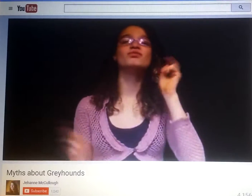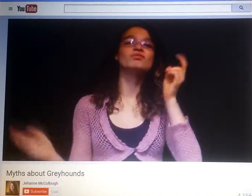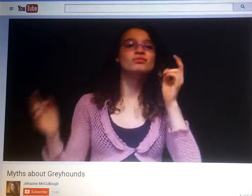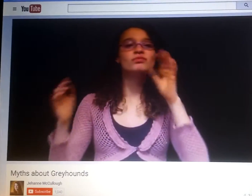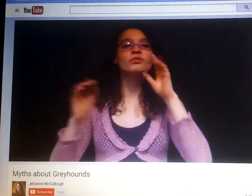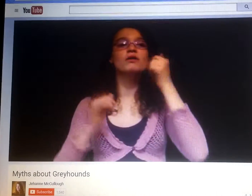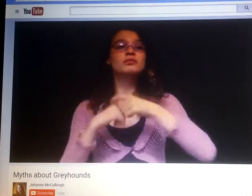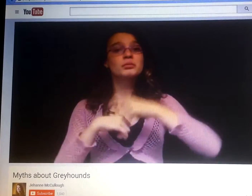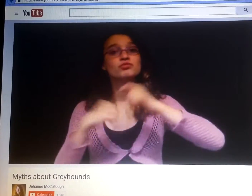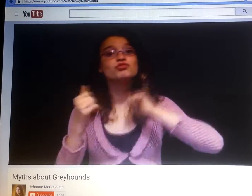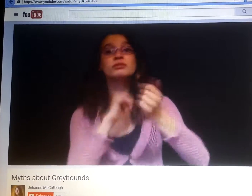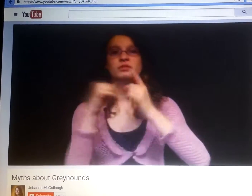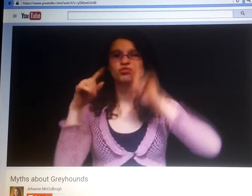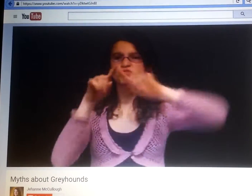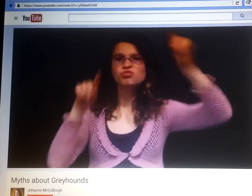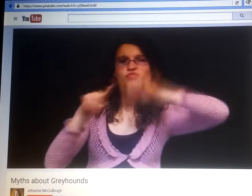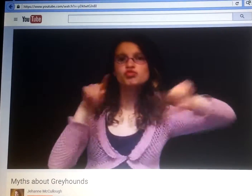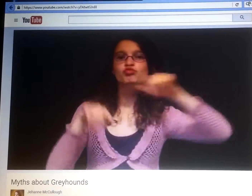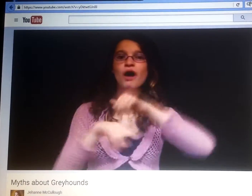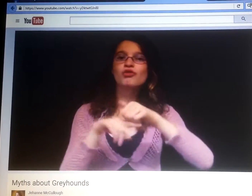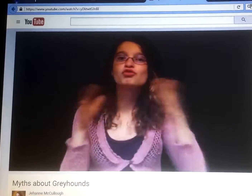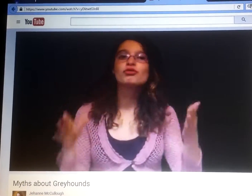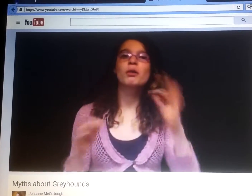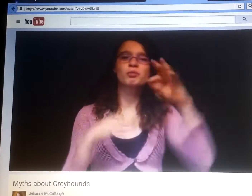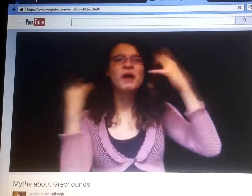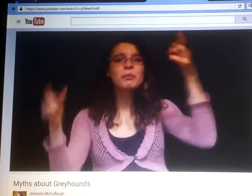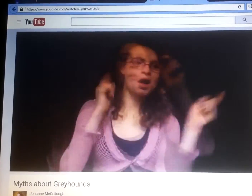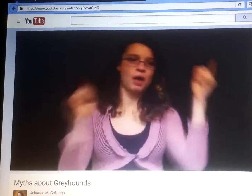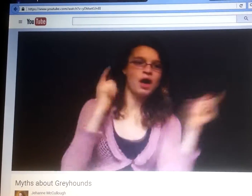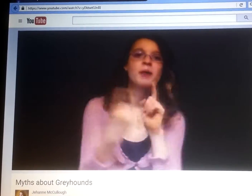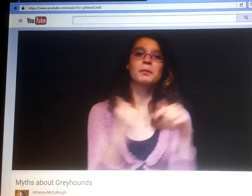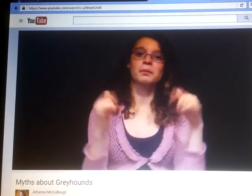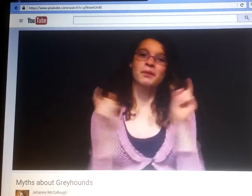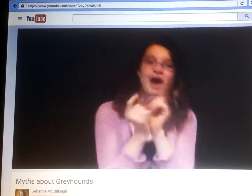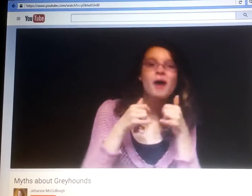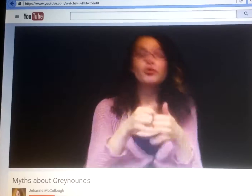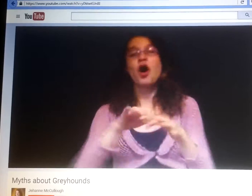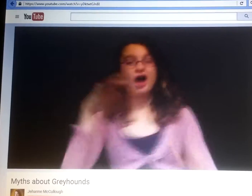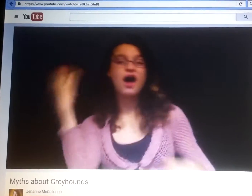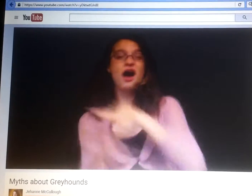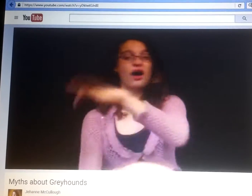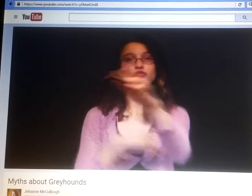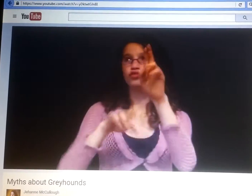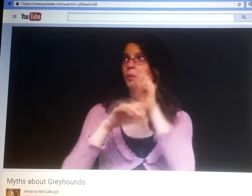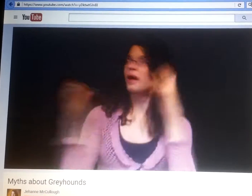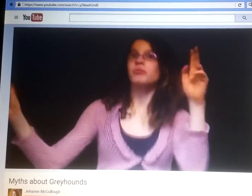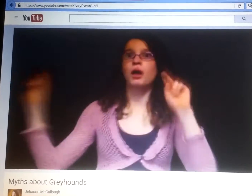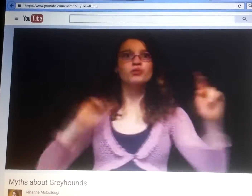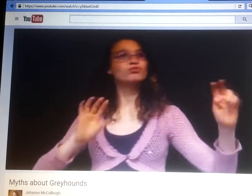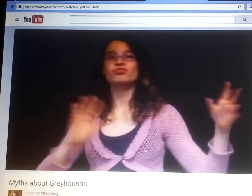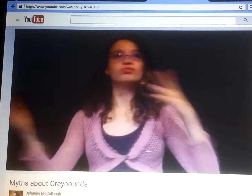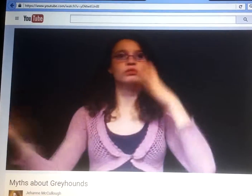they were on the tracks, they were always around different people, different trainers, and a lot of people from the crowd, and